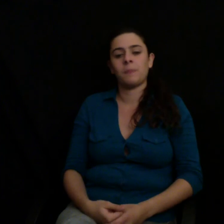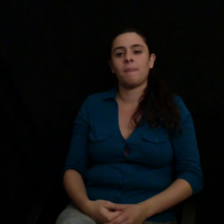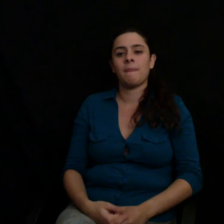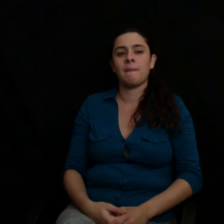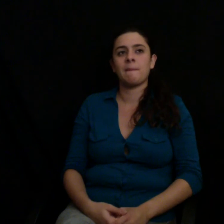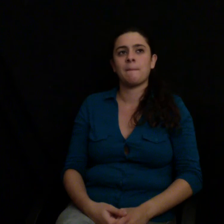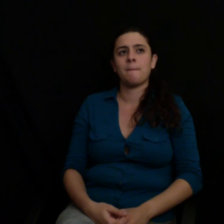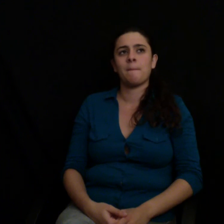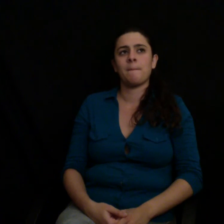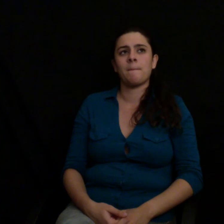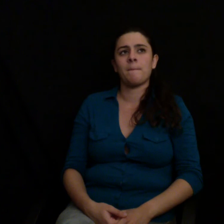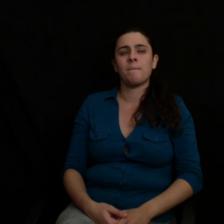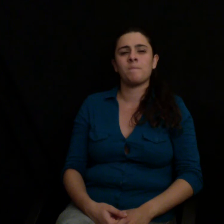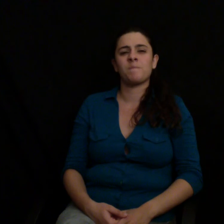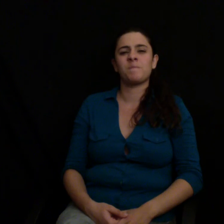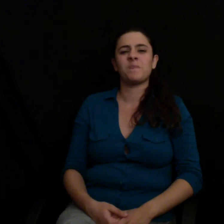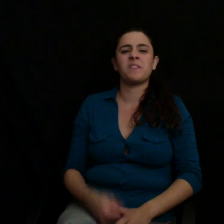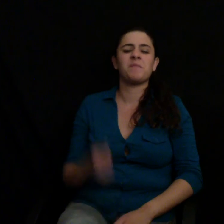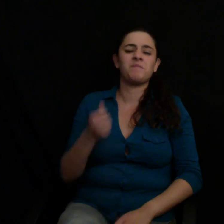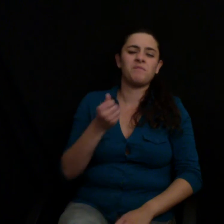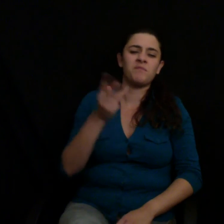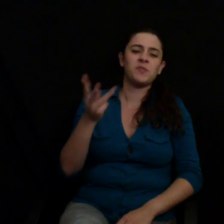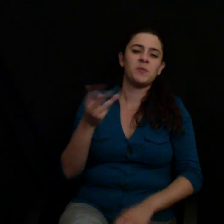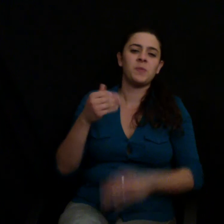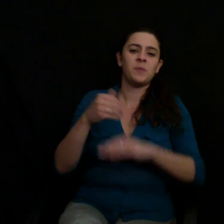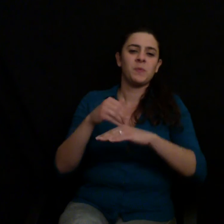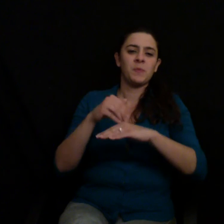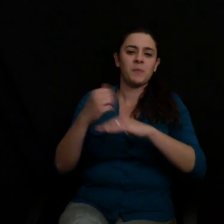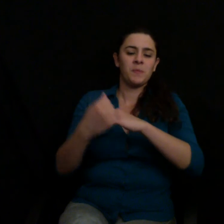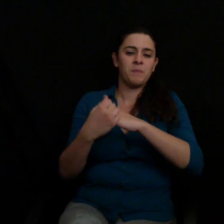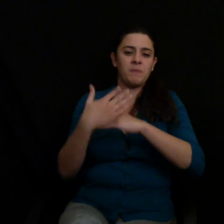2 or 3 messages from people who had also been struggling with